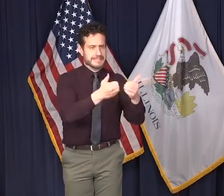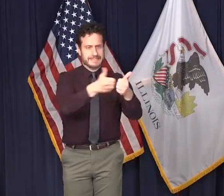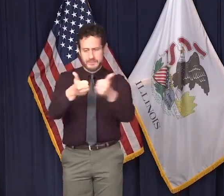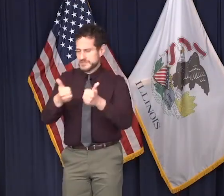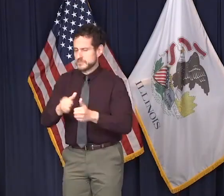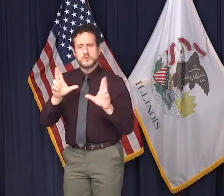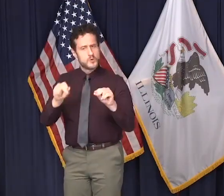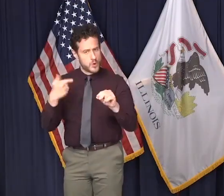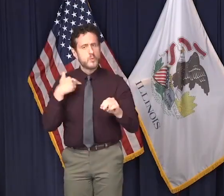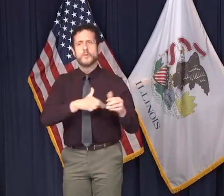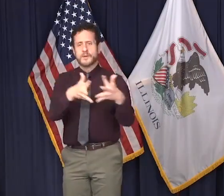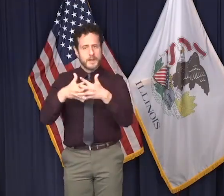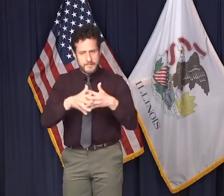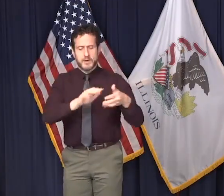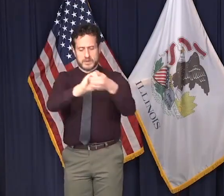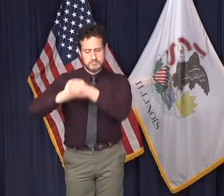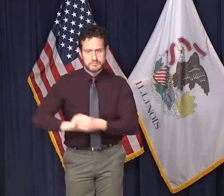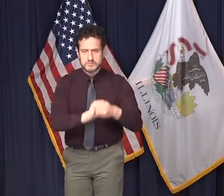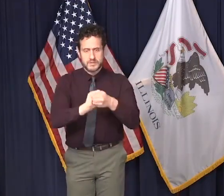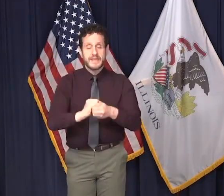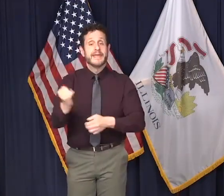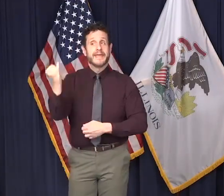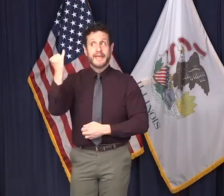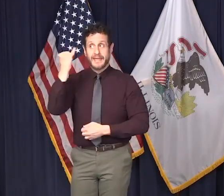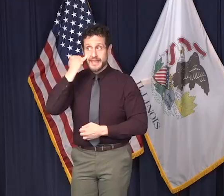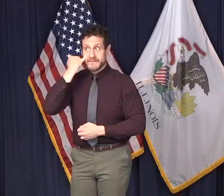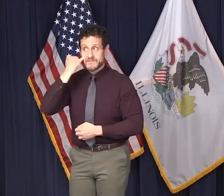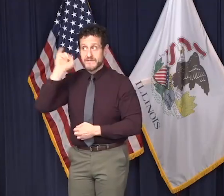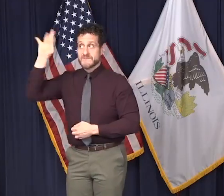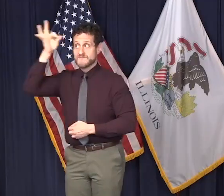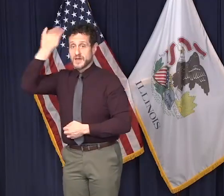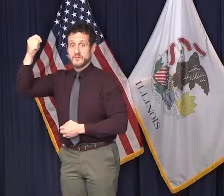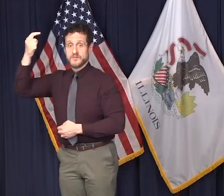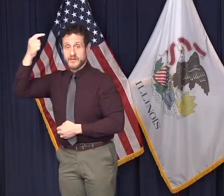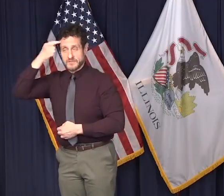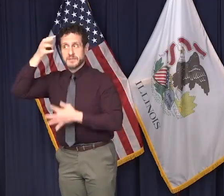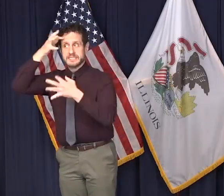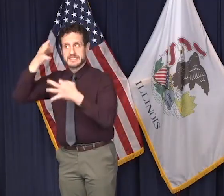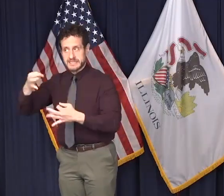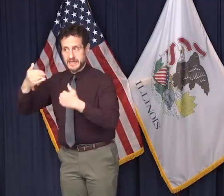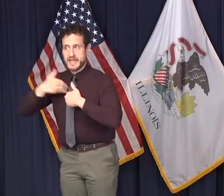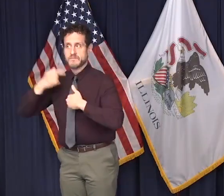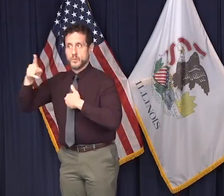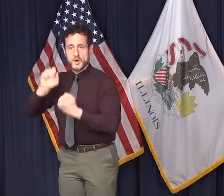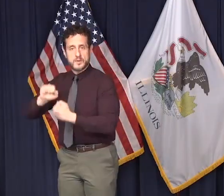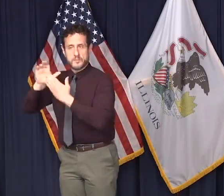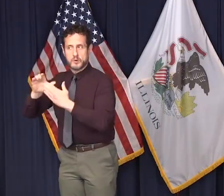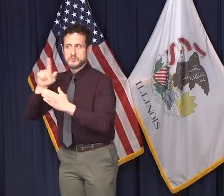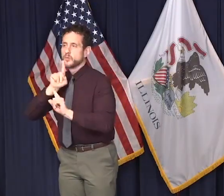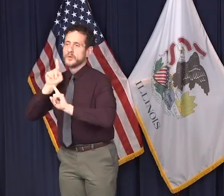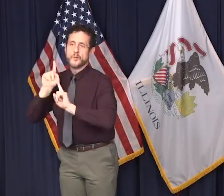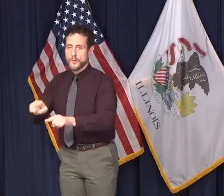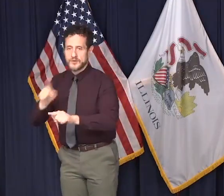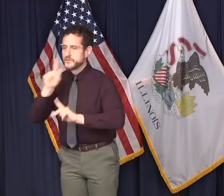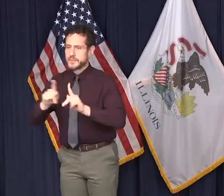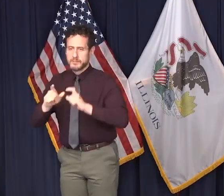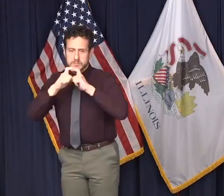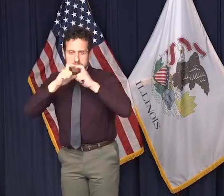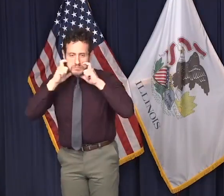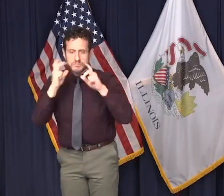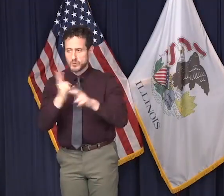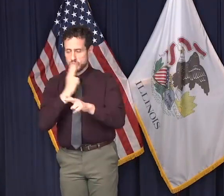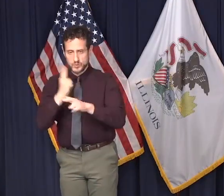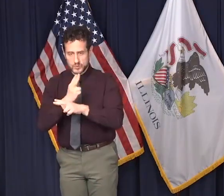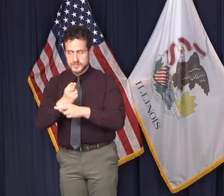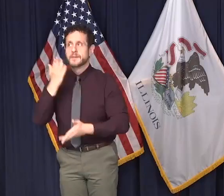been one national strategy employed by our federal government, like a national mask mandate, perhaps things